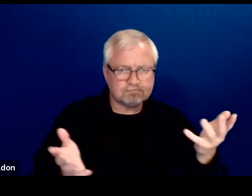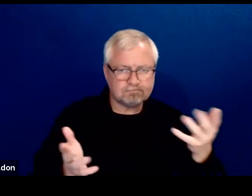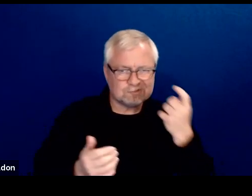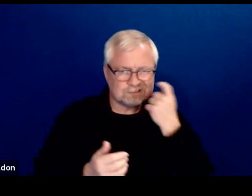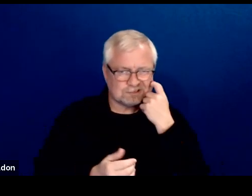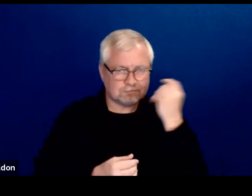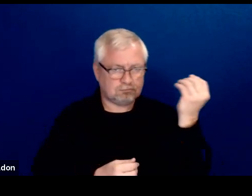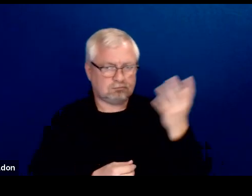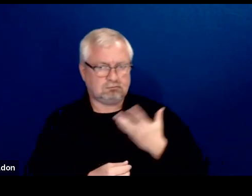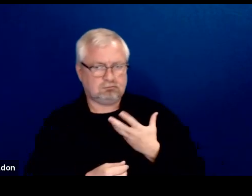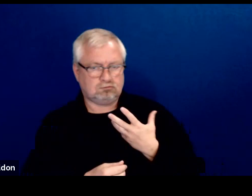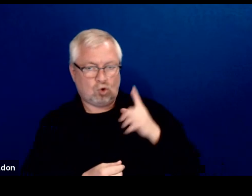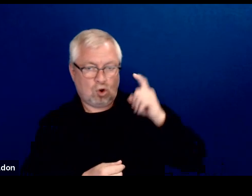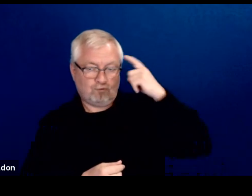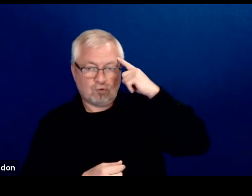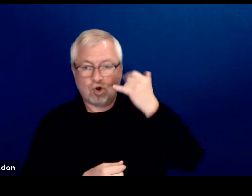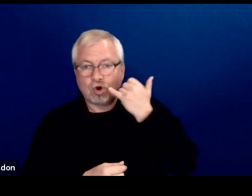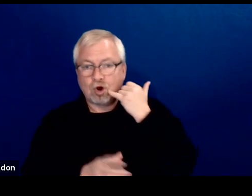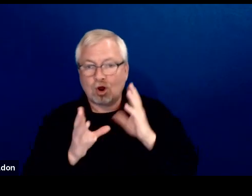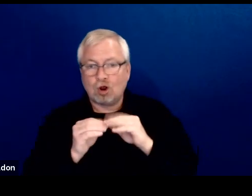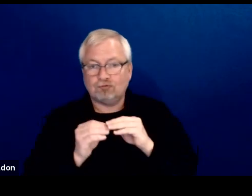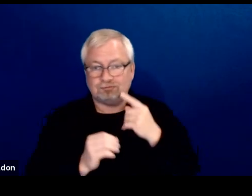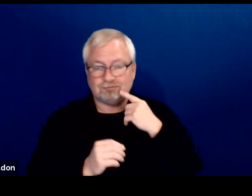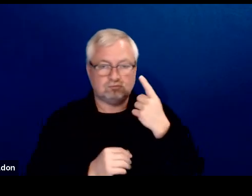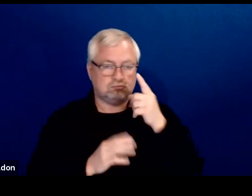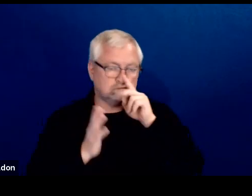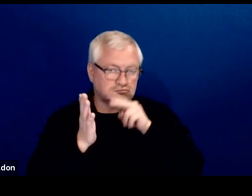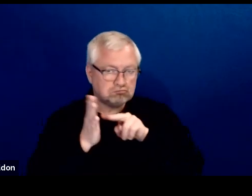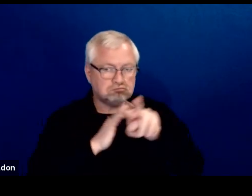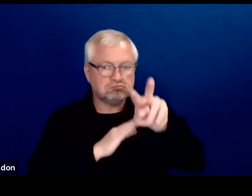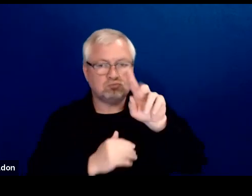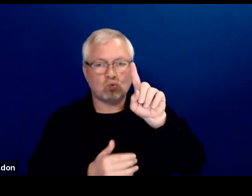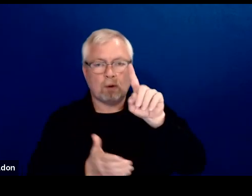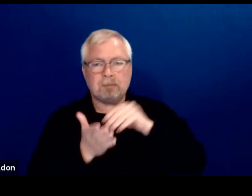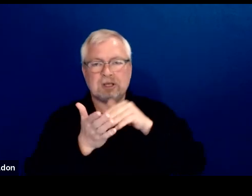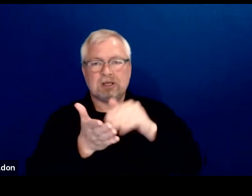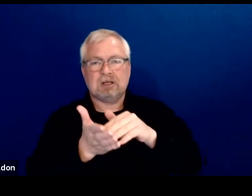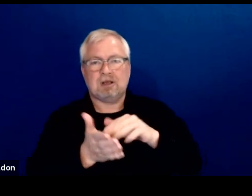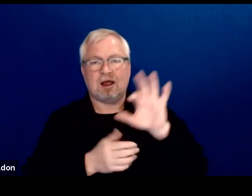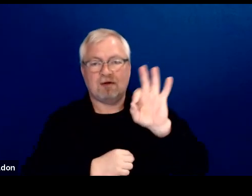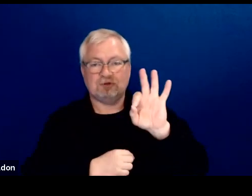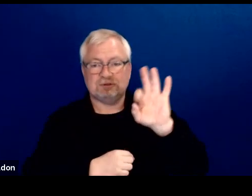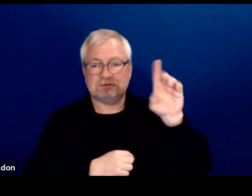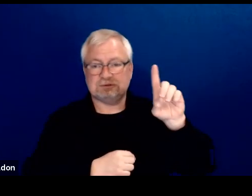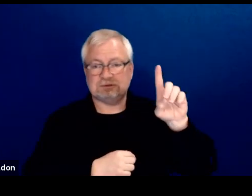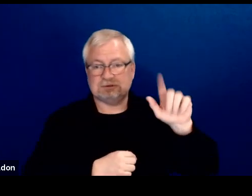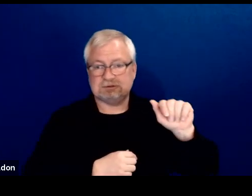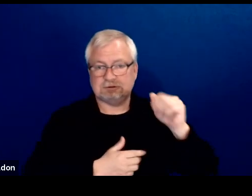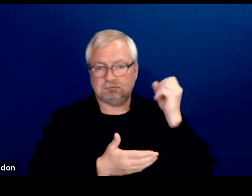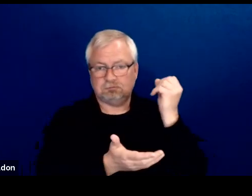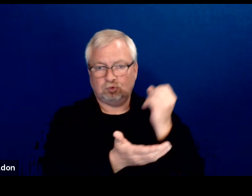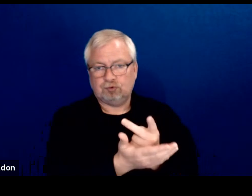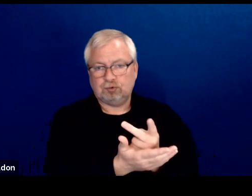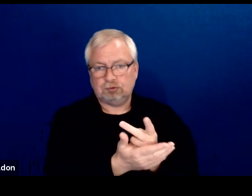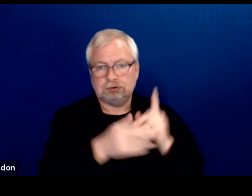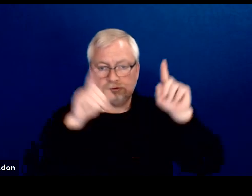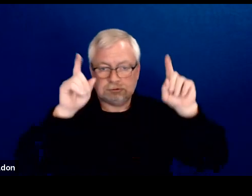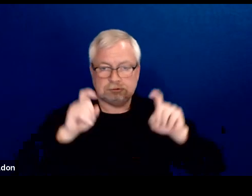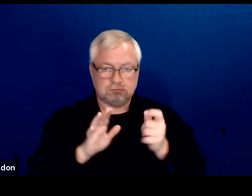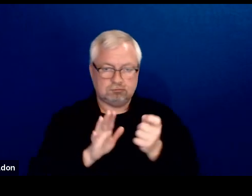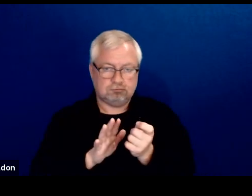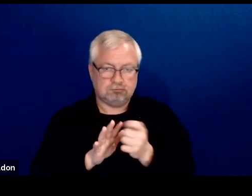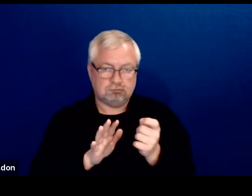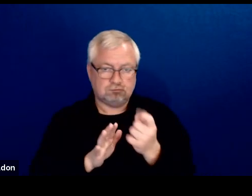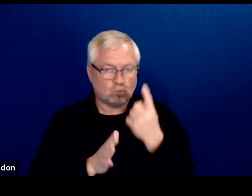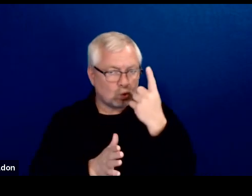they're anticipating having 1 million of these. The FDA approved it, I believe, this morning for this test, that they want to have 1 million of them by May and then double